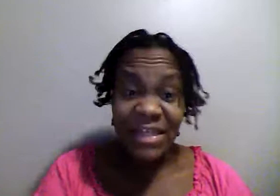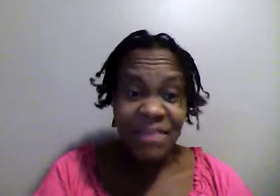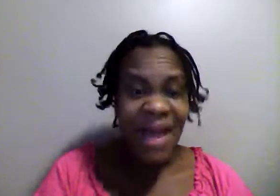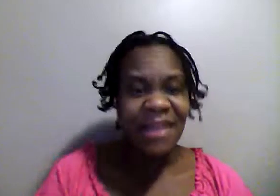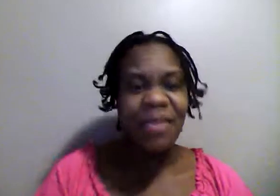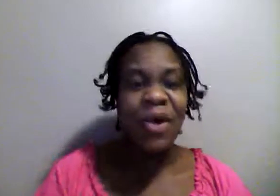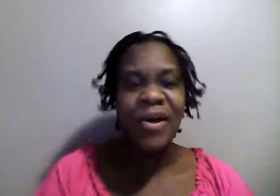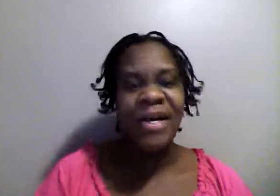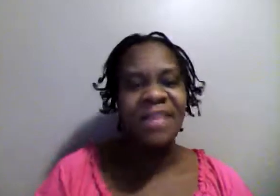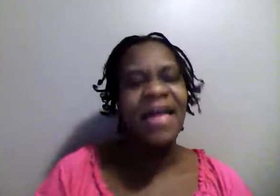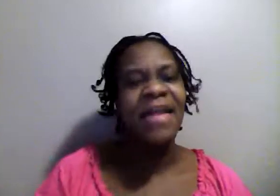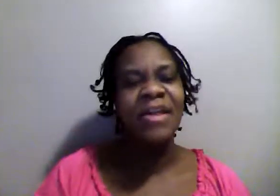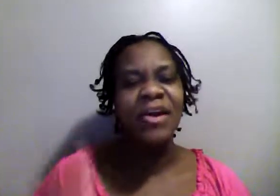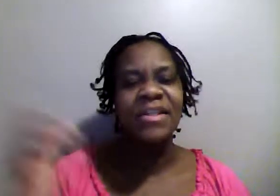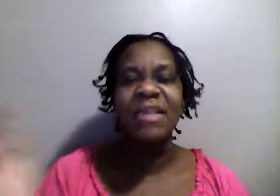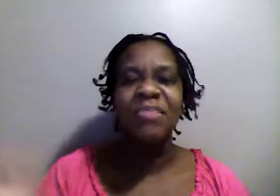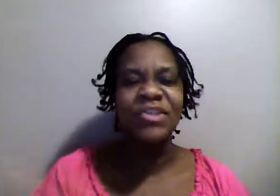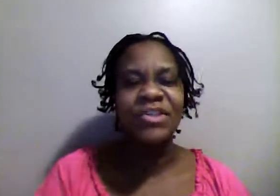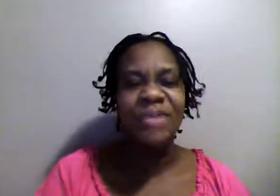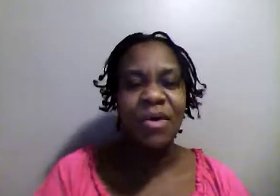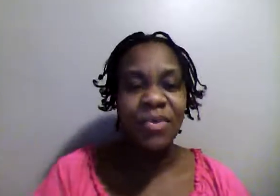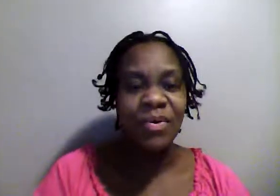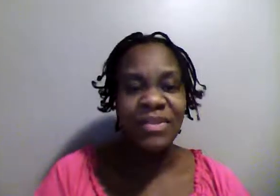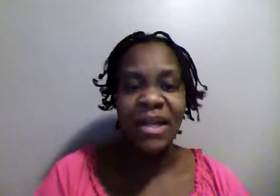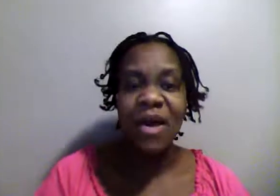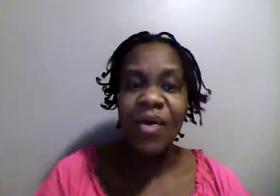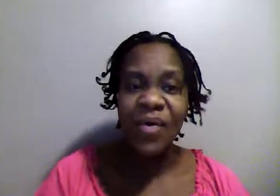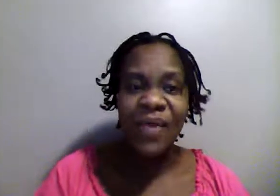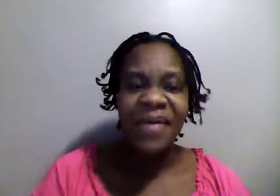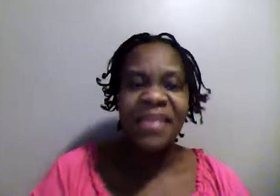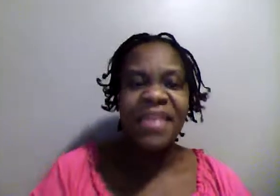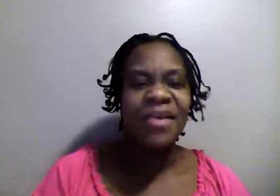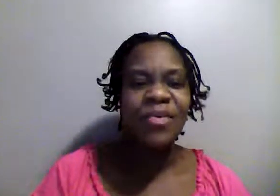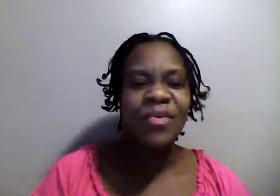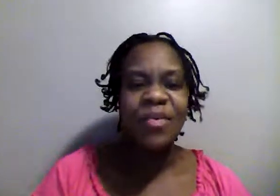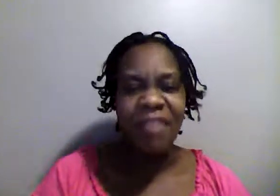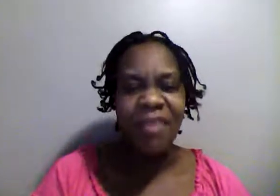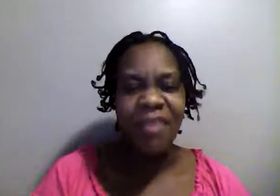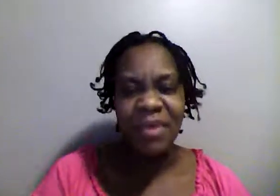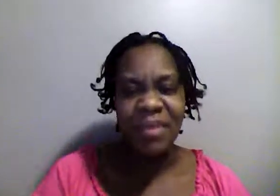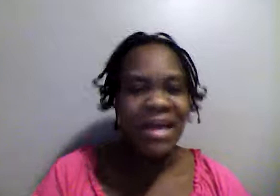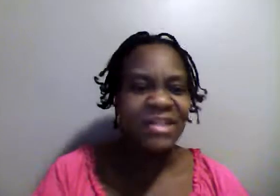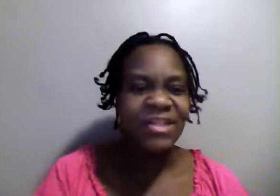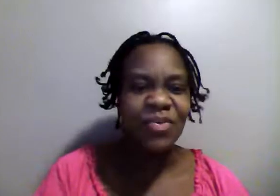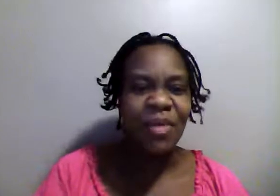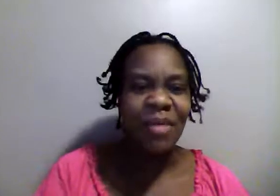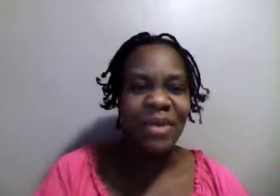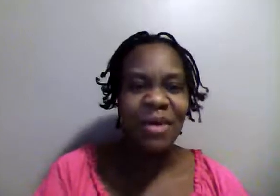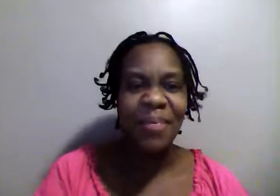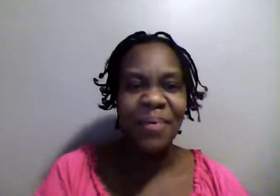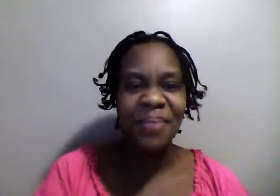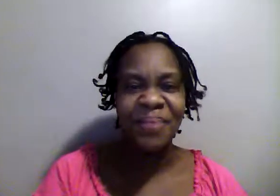transplant them earlier than your temperatures outdoors allow, then you cover it with the plastic to warm it up.